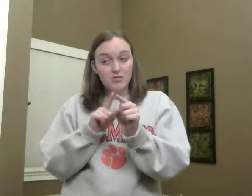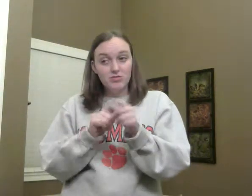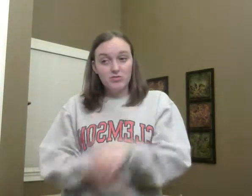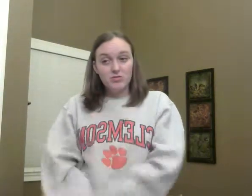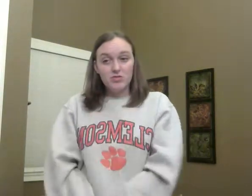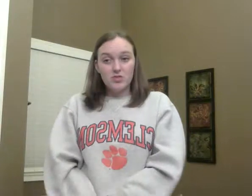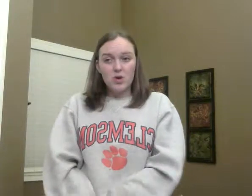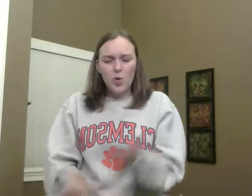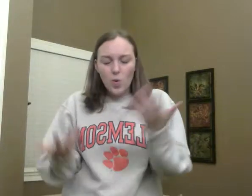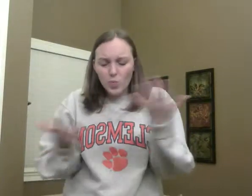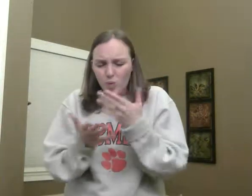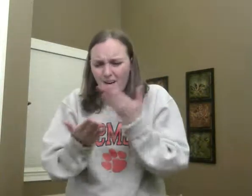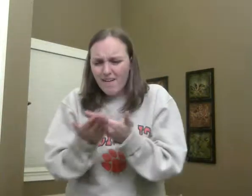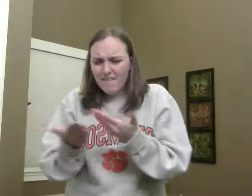show the speed of a water strider?